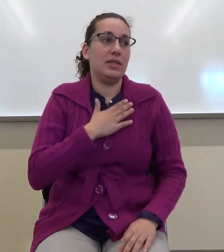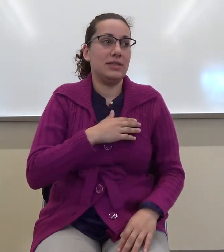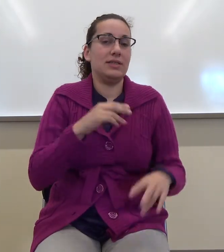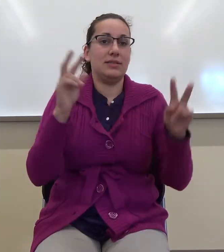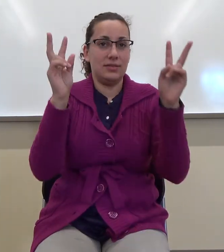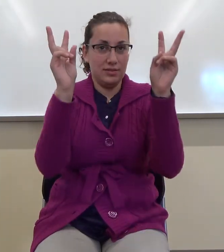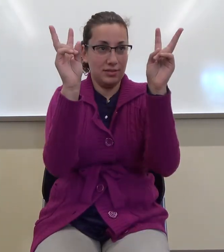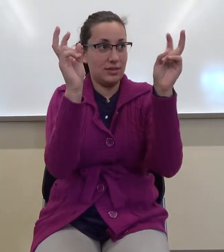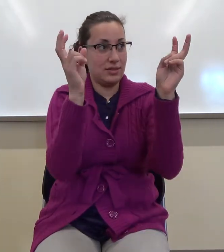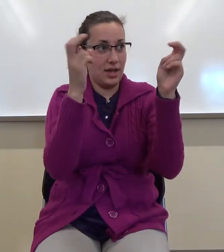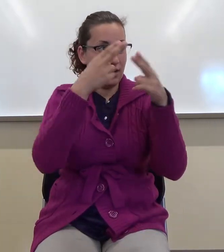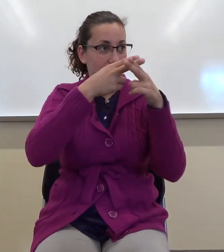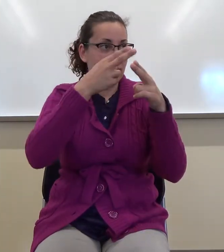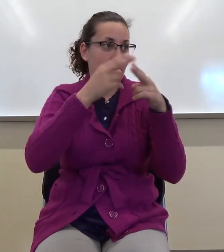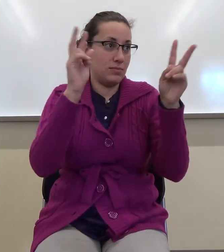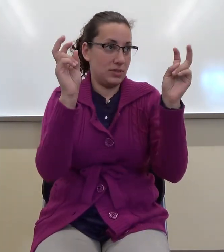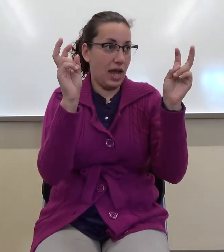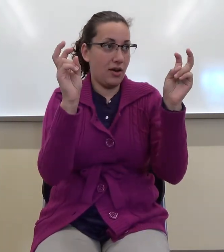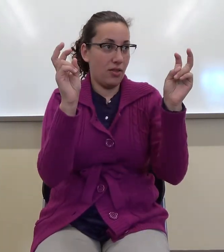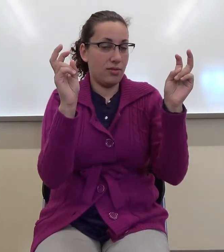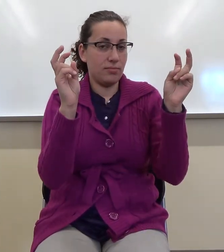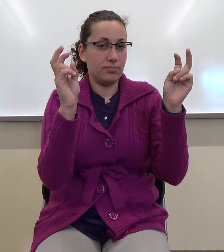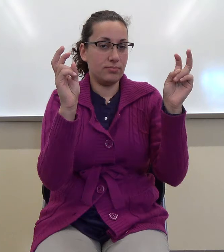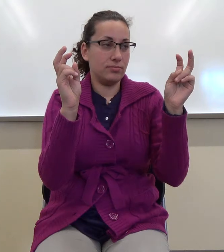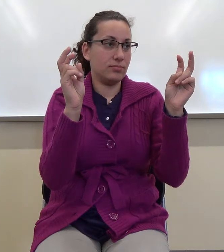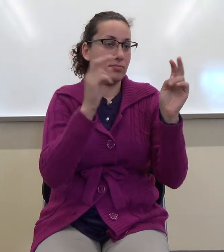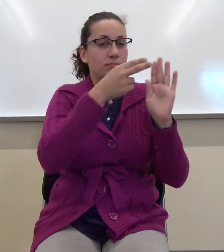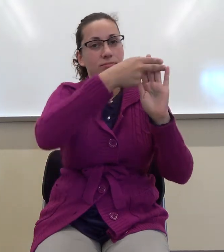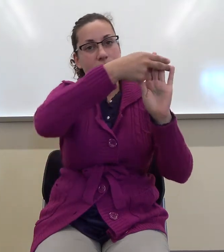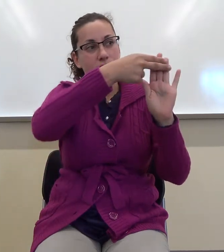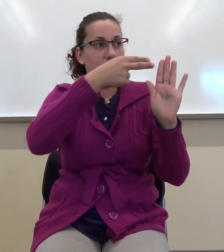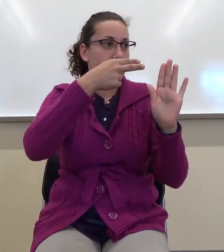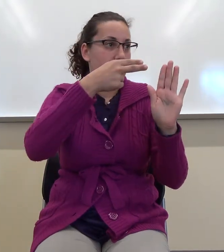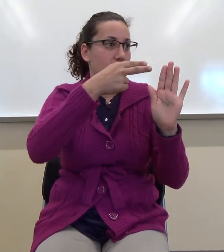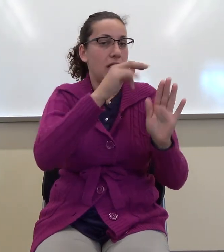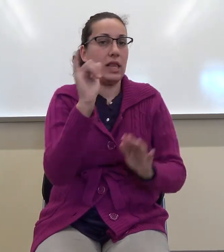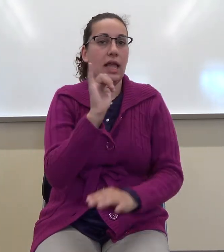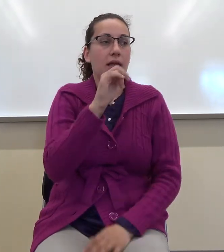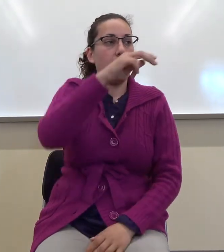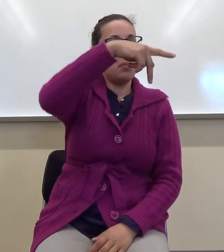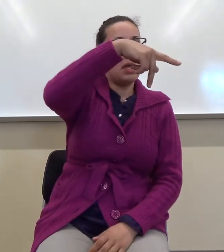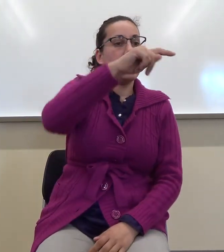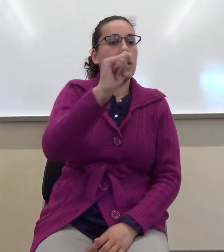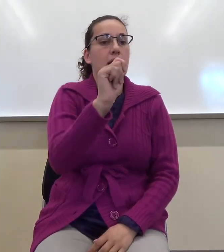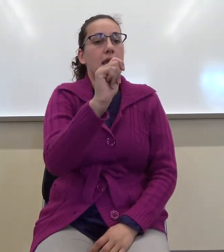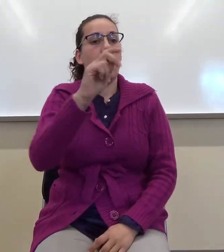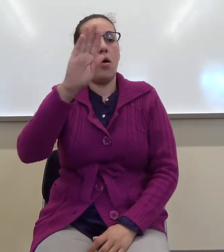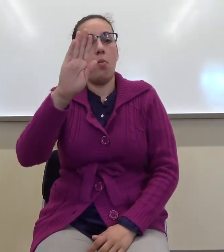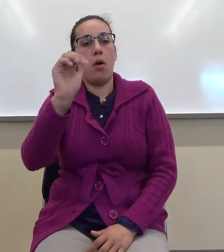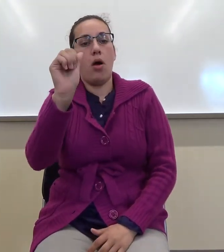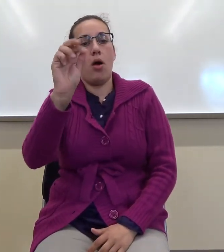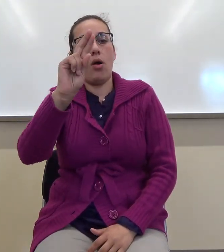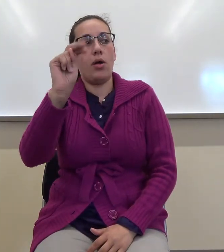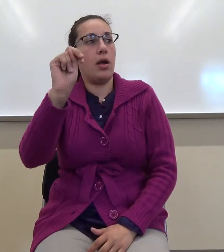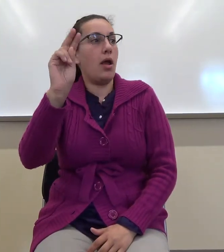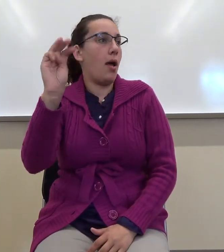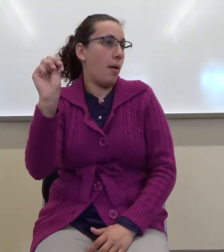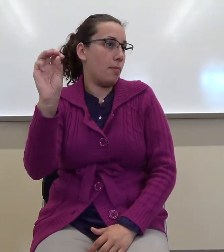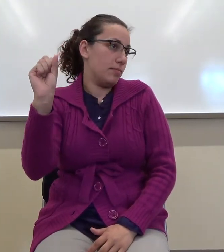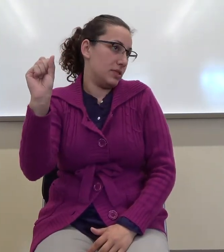as simple as, say, P.T. Barnum's Legacy, What Was It? Or